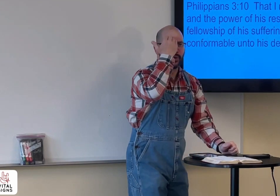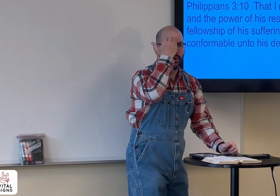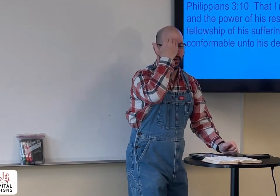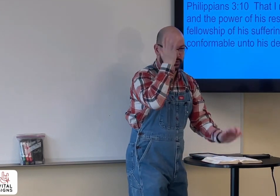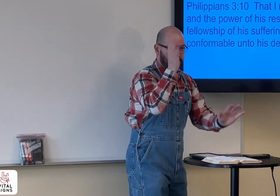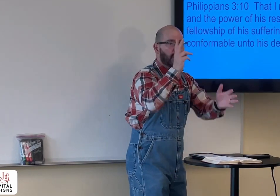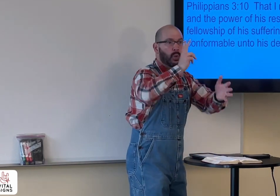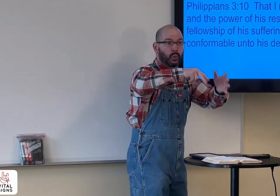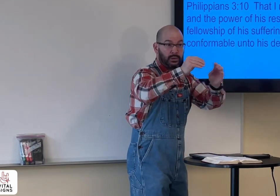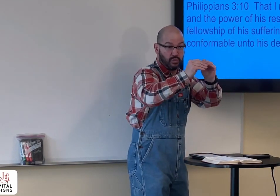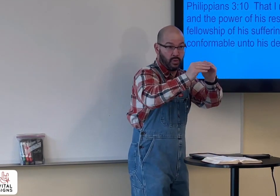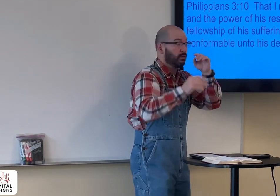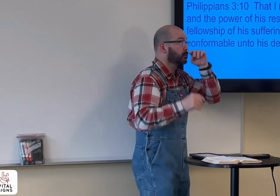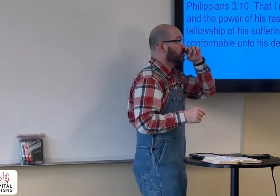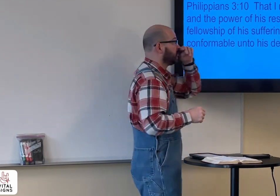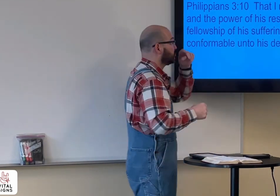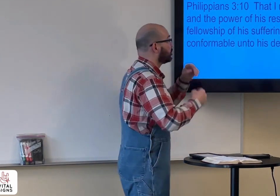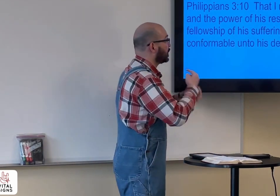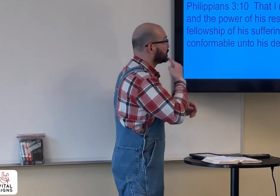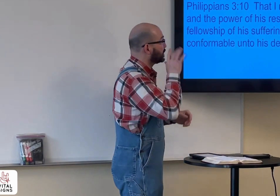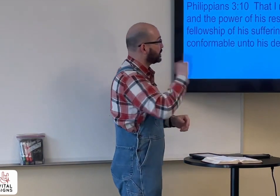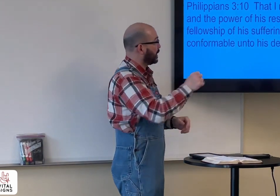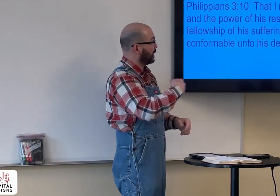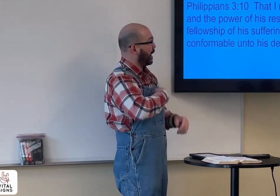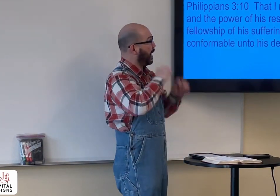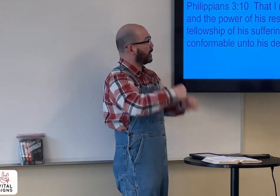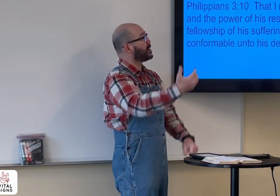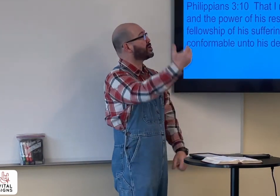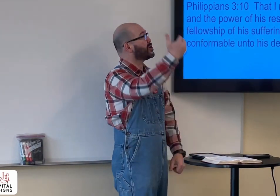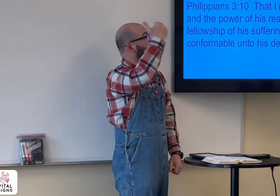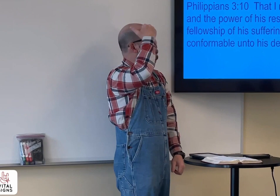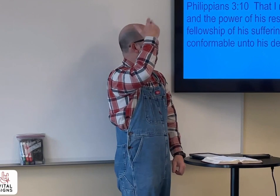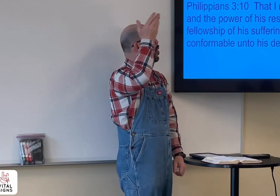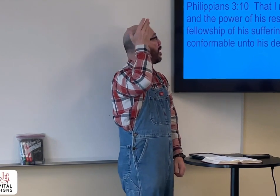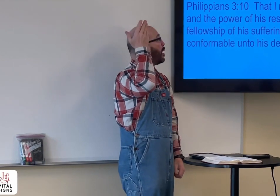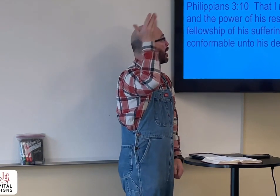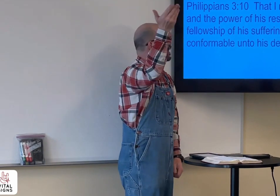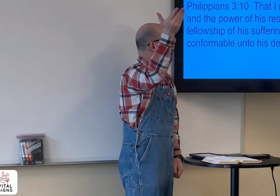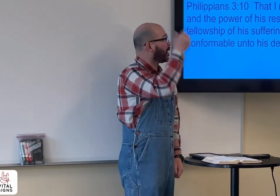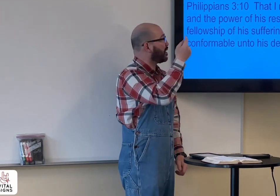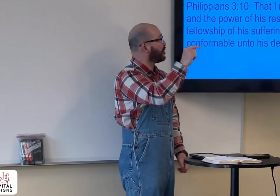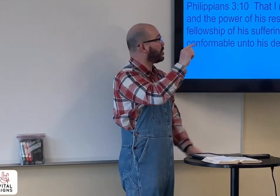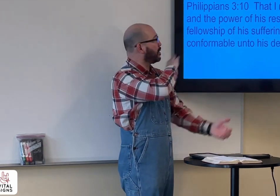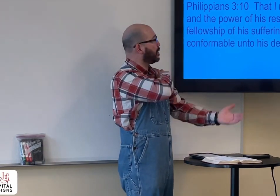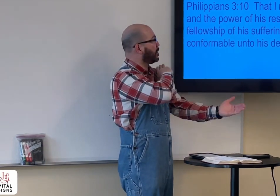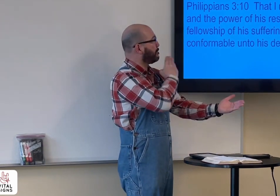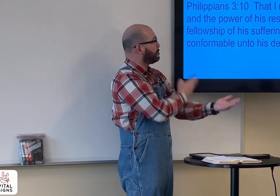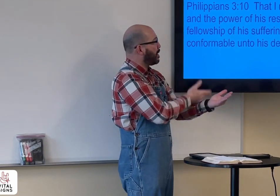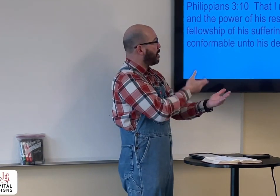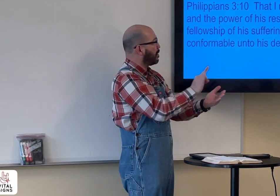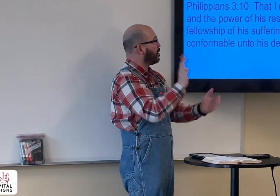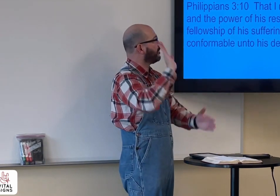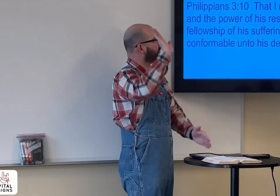know? We're going to read some more. I can know Him and the power of